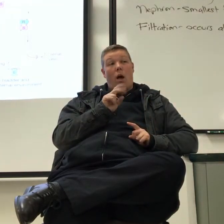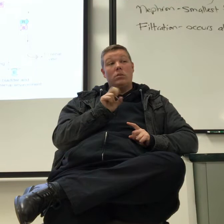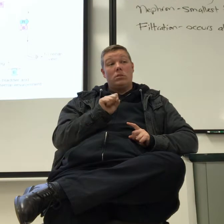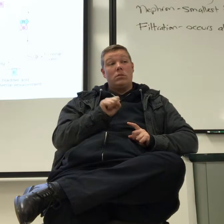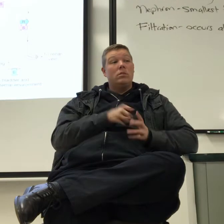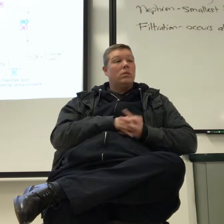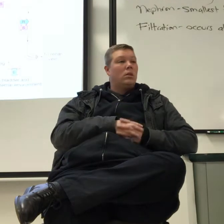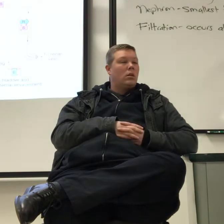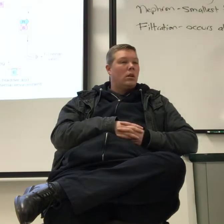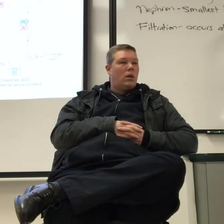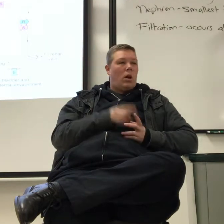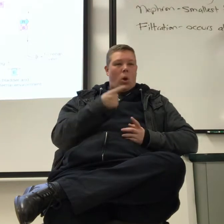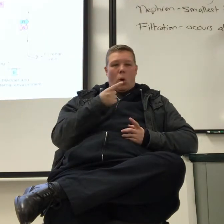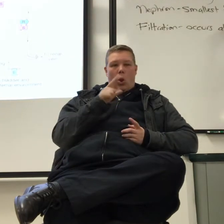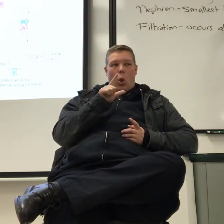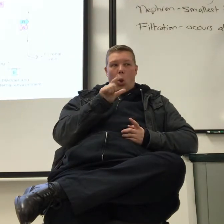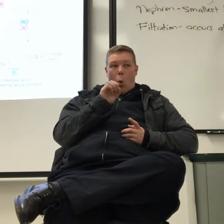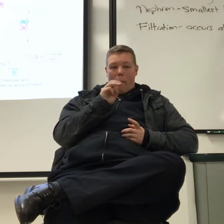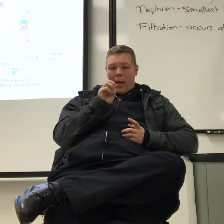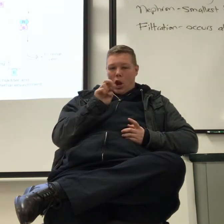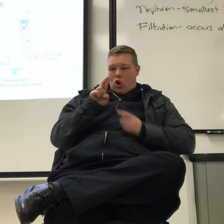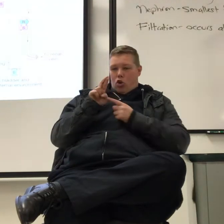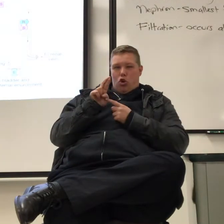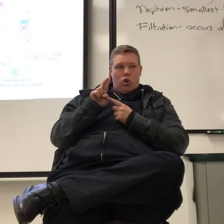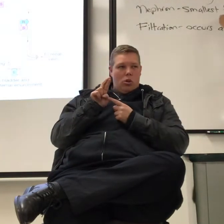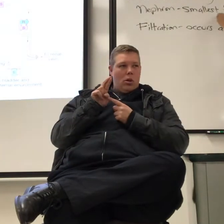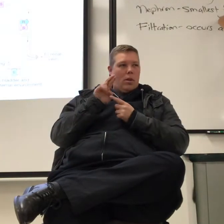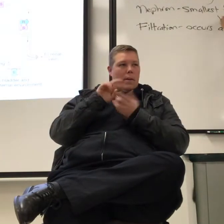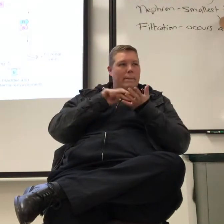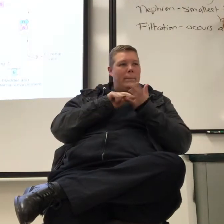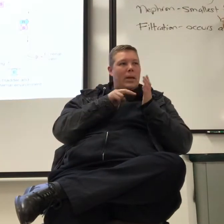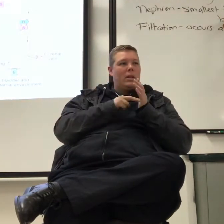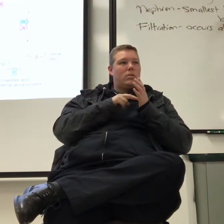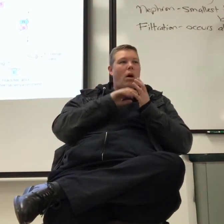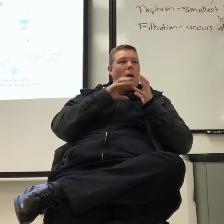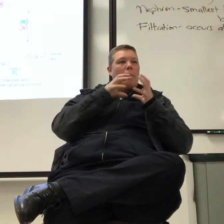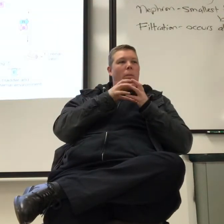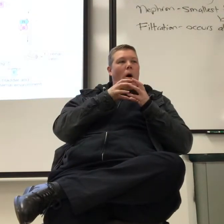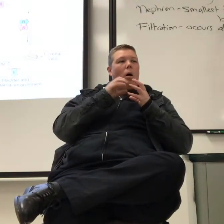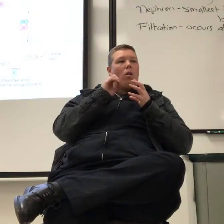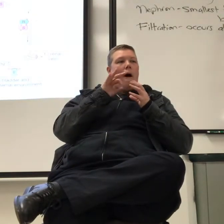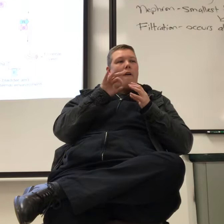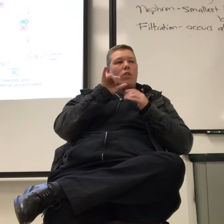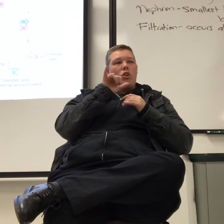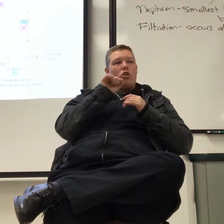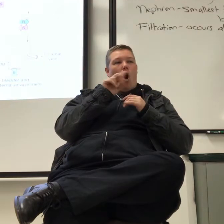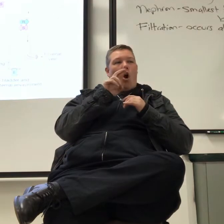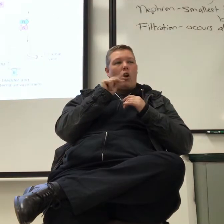The term glomer means ball of yarn.